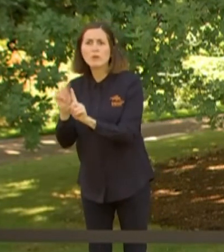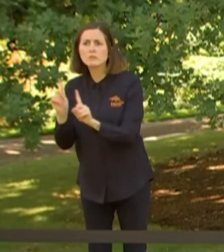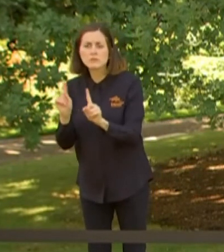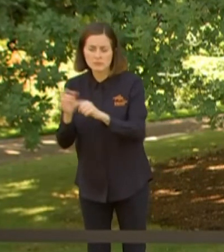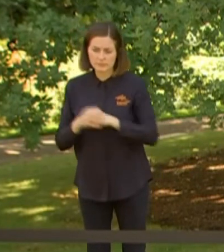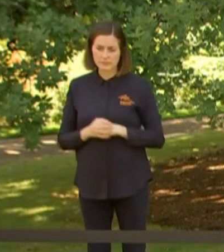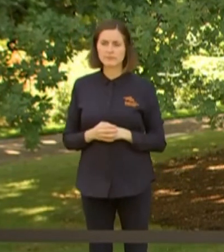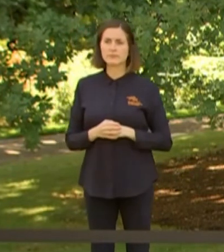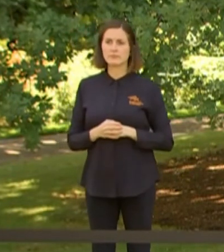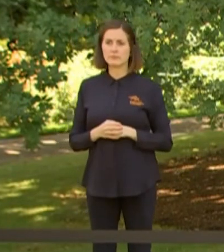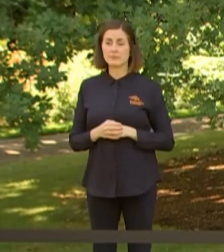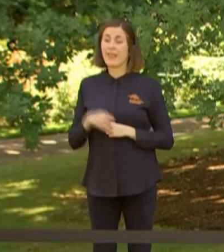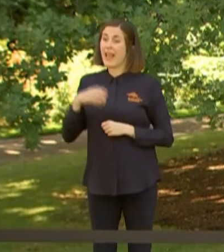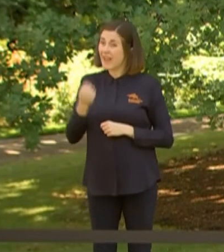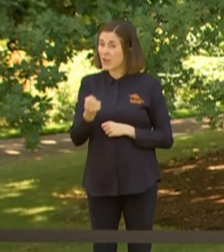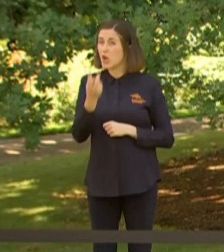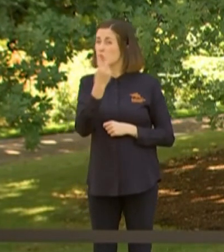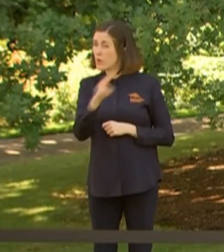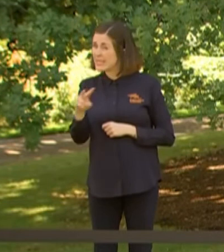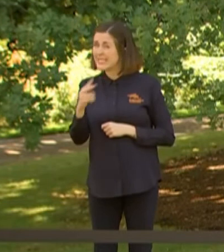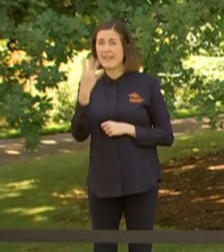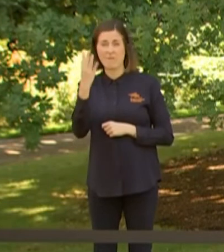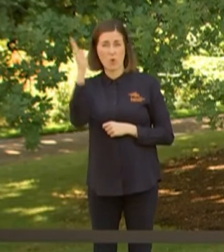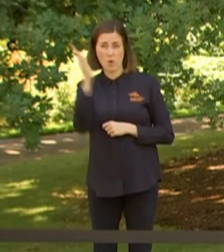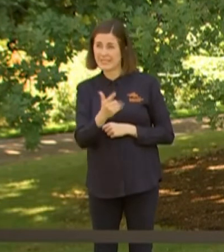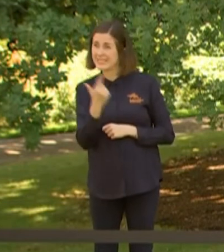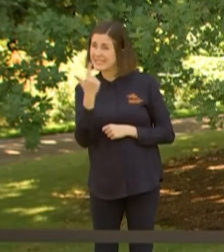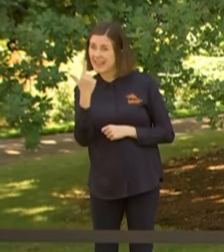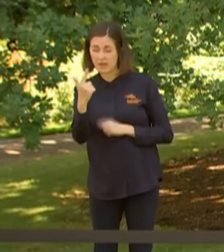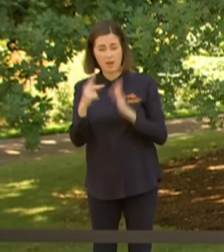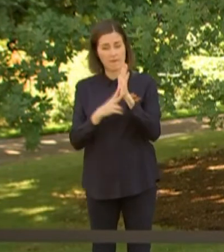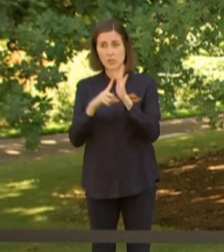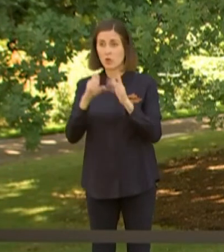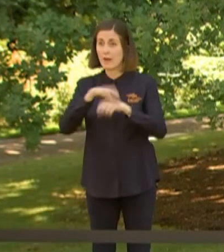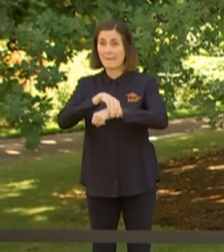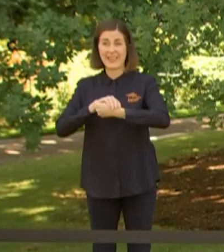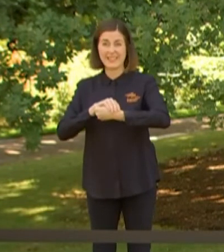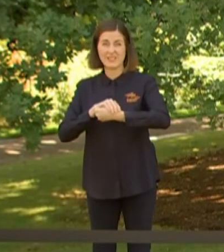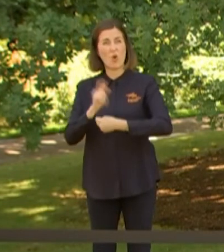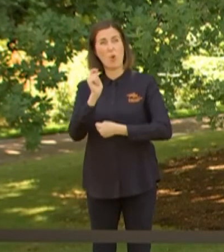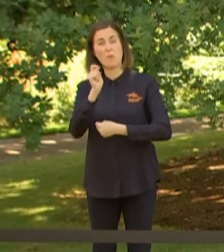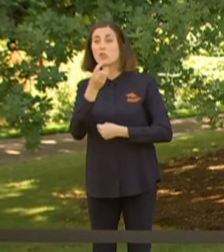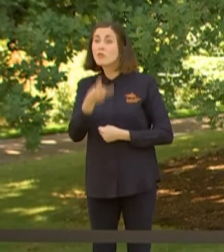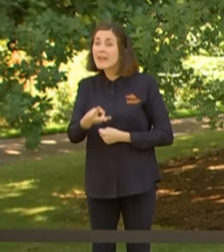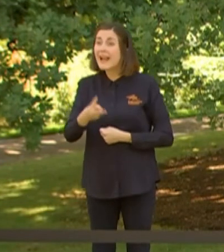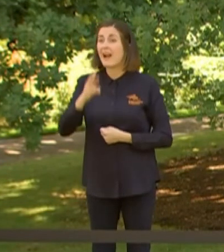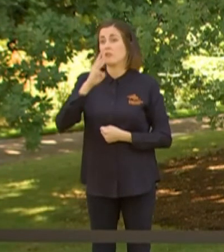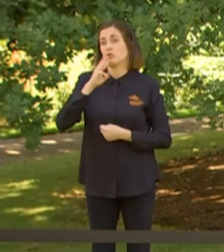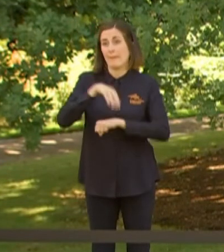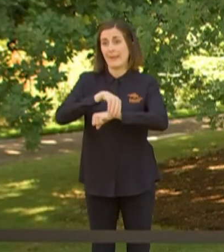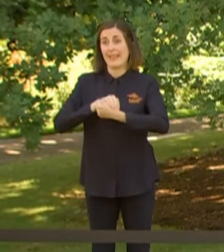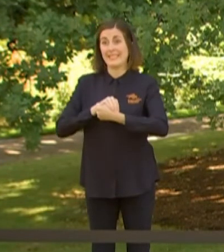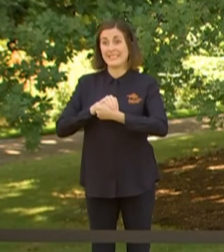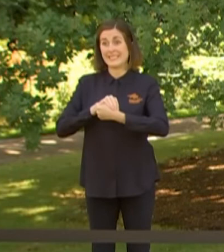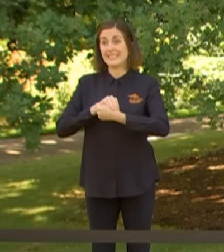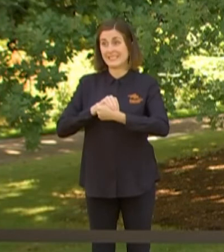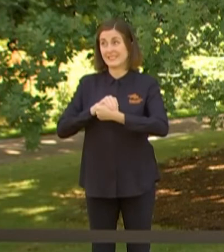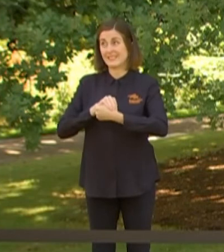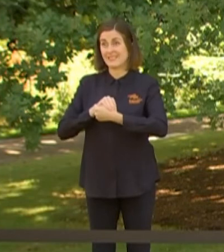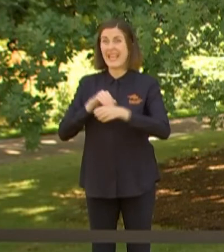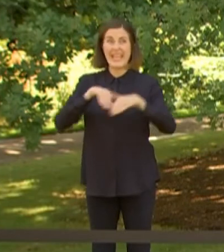in the program 24 hours, 7 days a week, Victoria Police, about 300 police under the current hotel